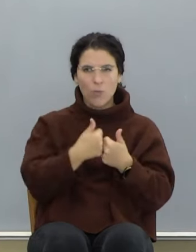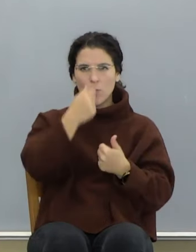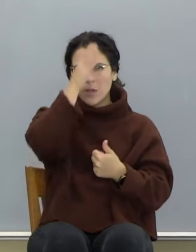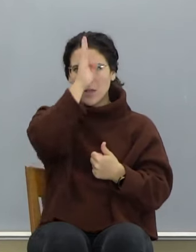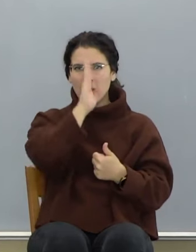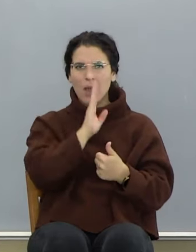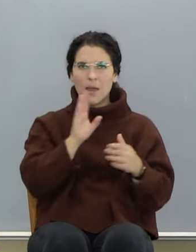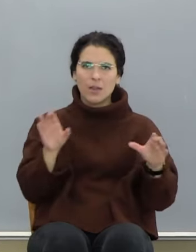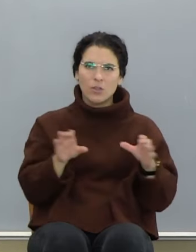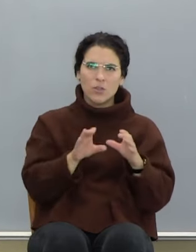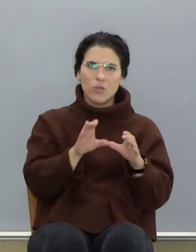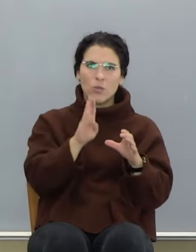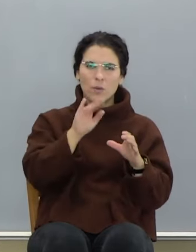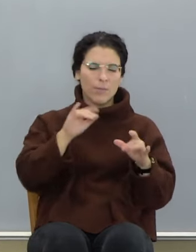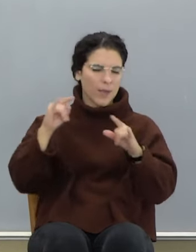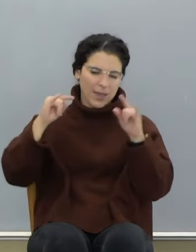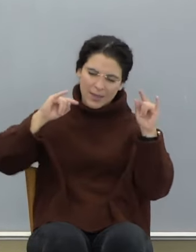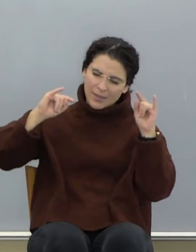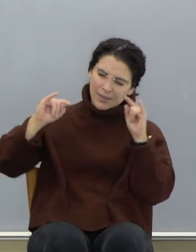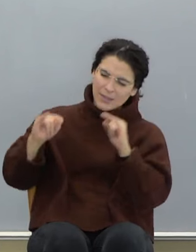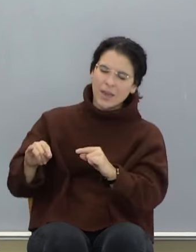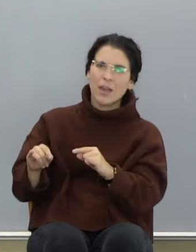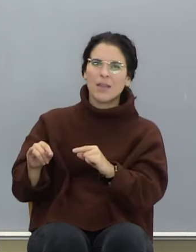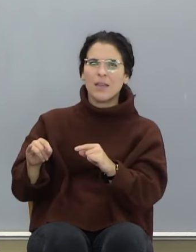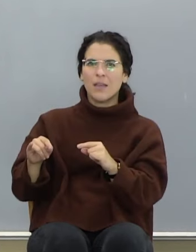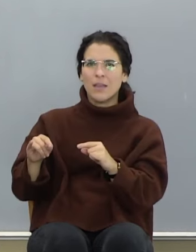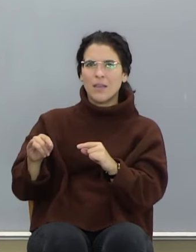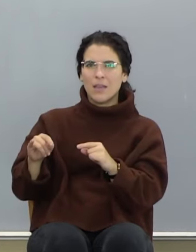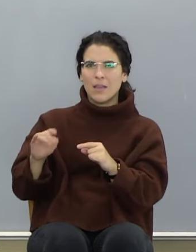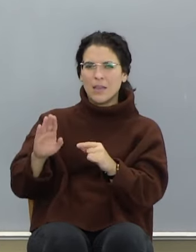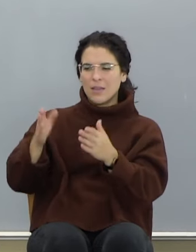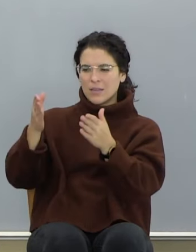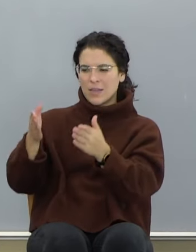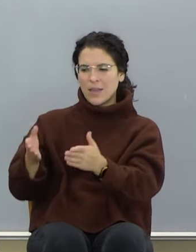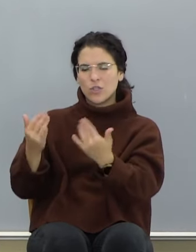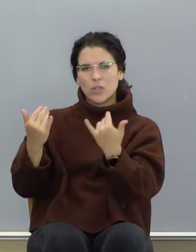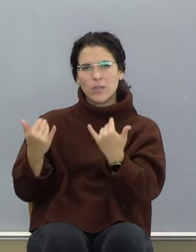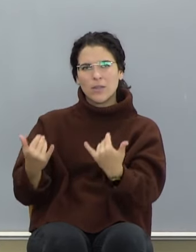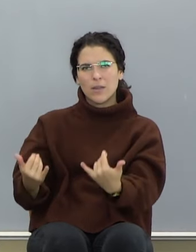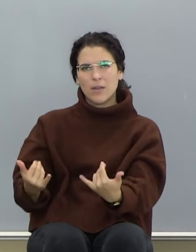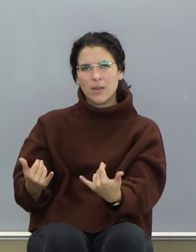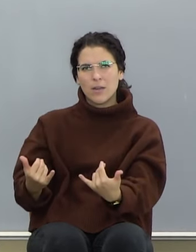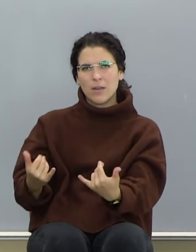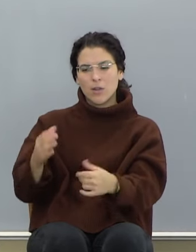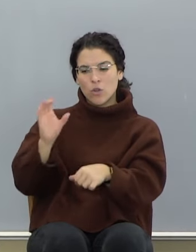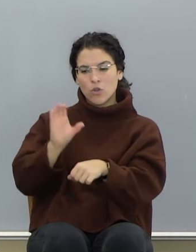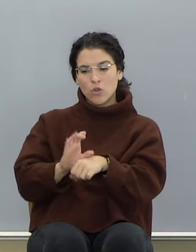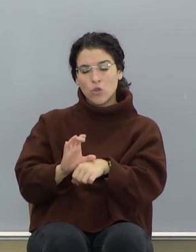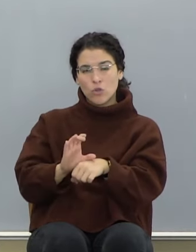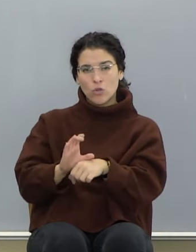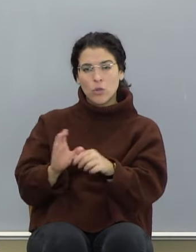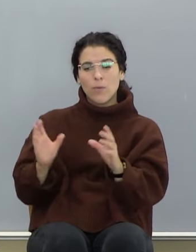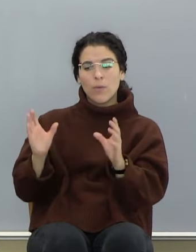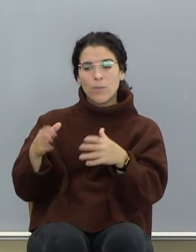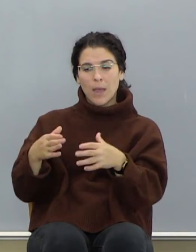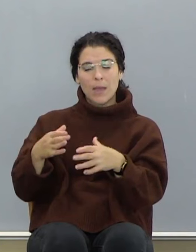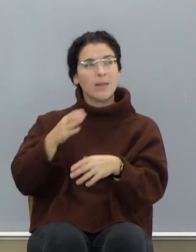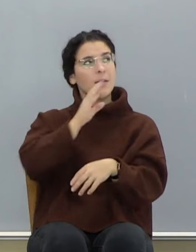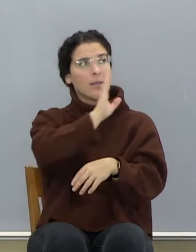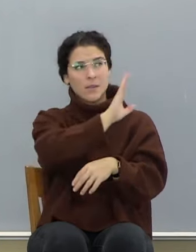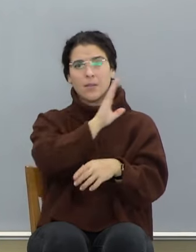is doing by attacking His agent today, the church, which is His